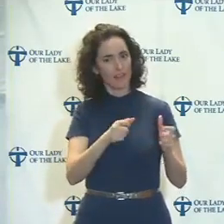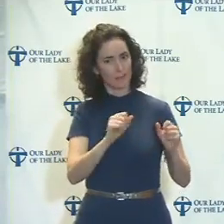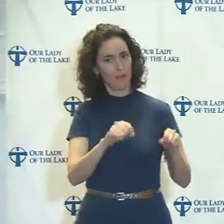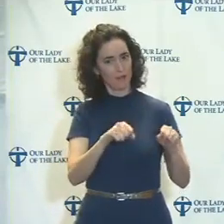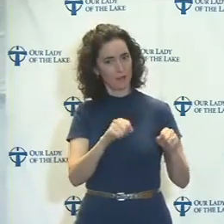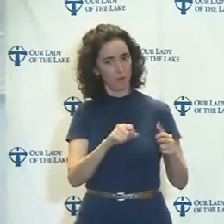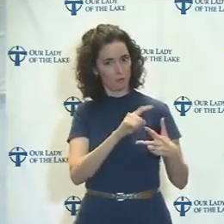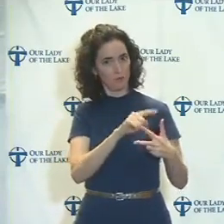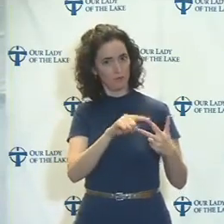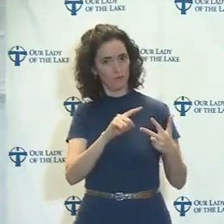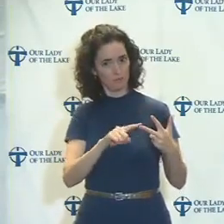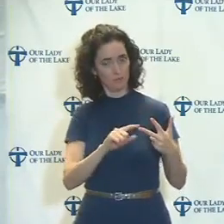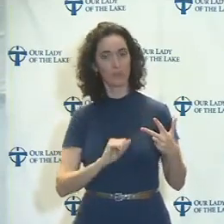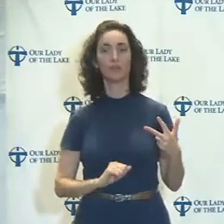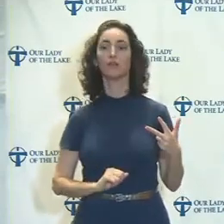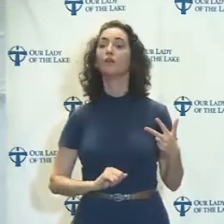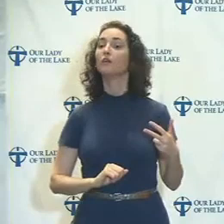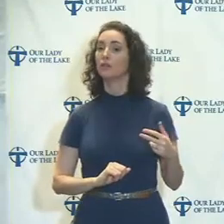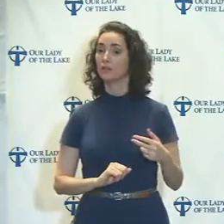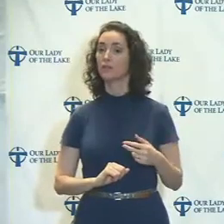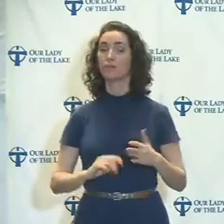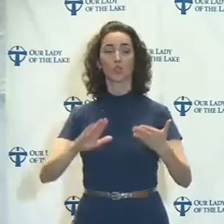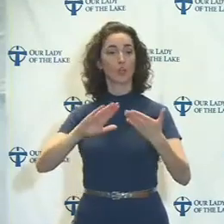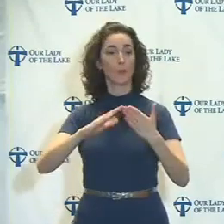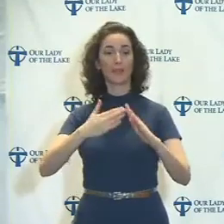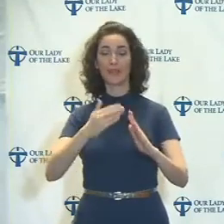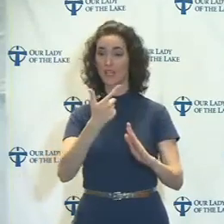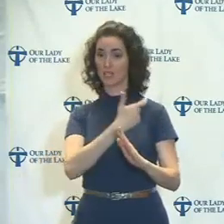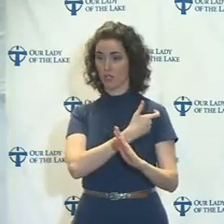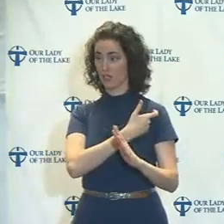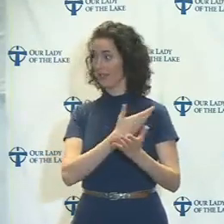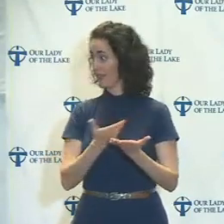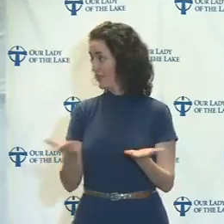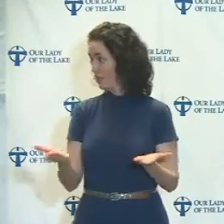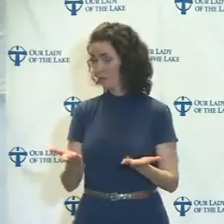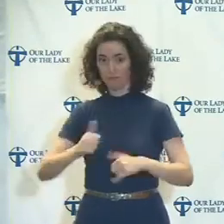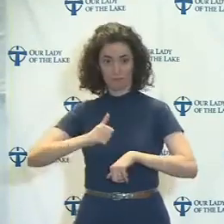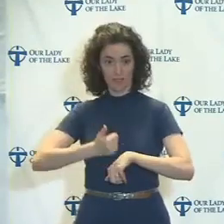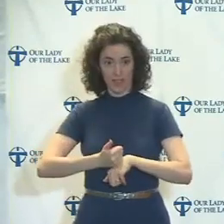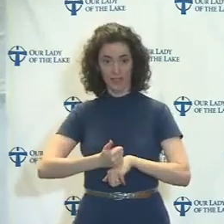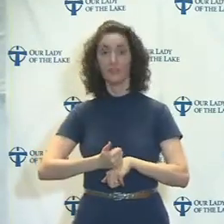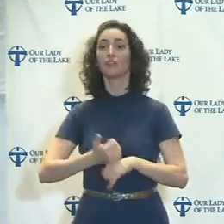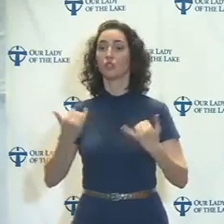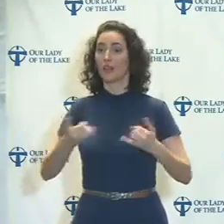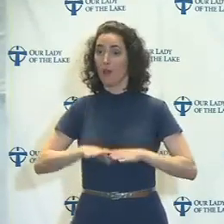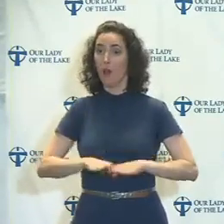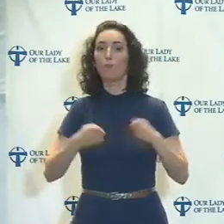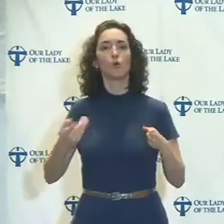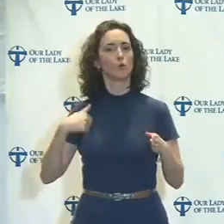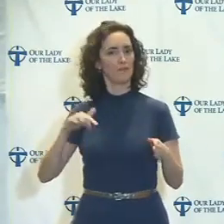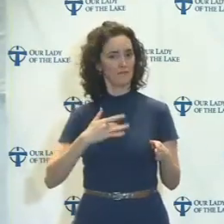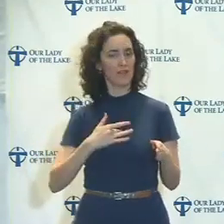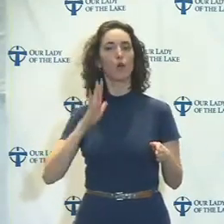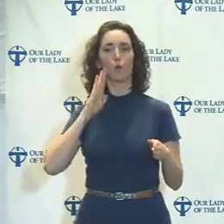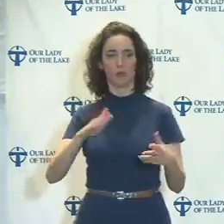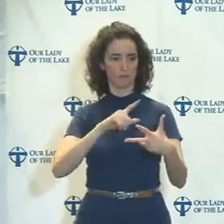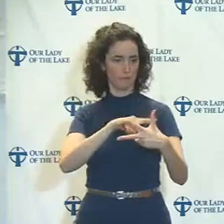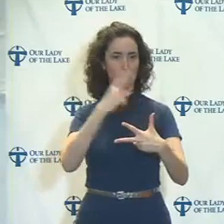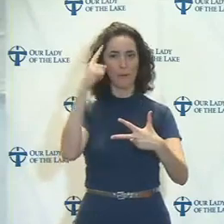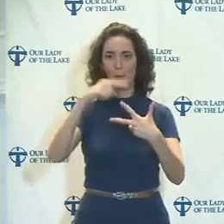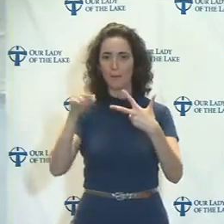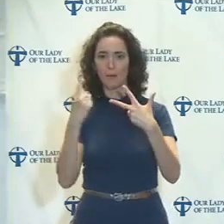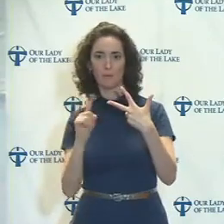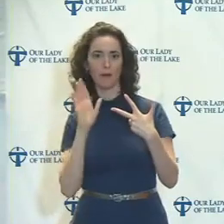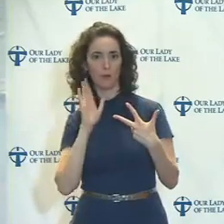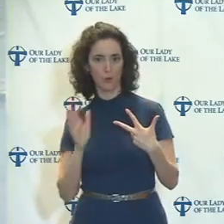The community COVID vaccination site that we're opening here today, we feel will do just that. There's a couple of other